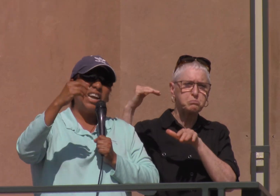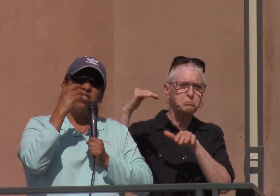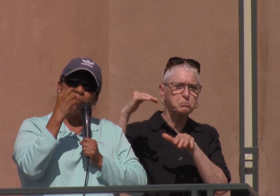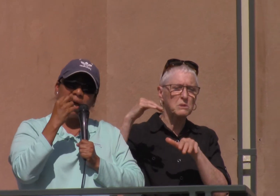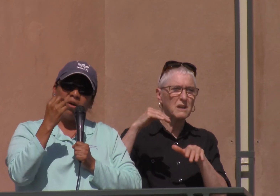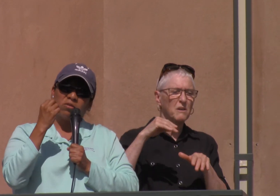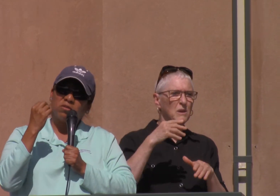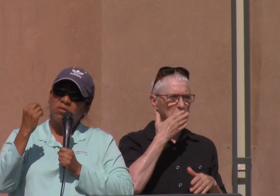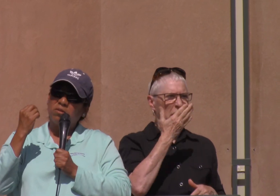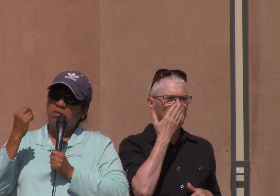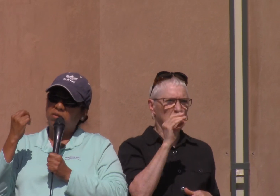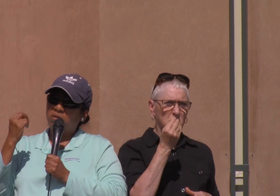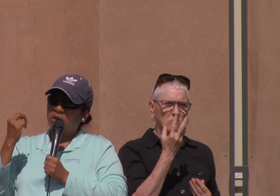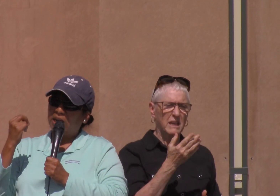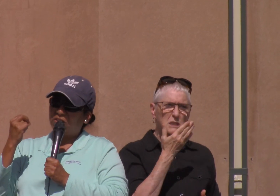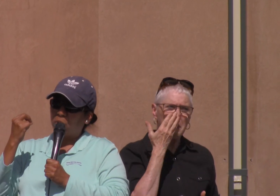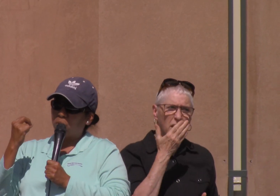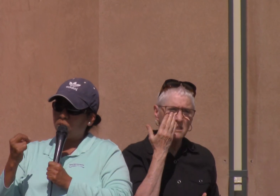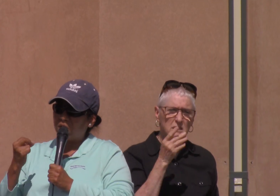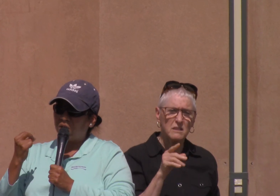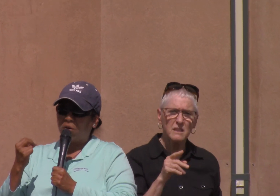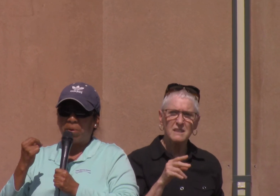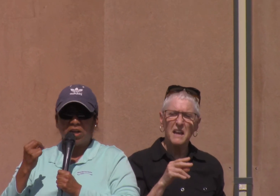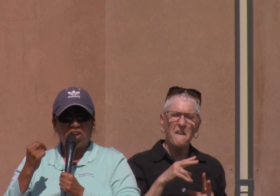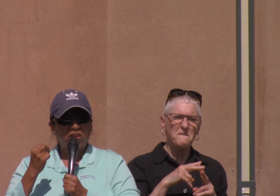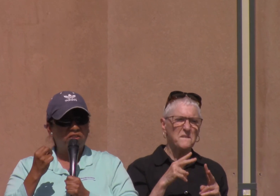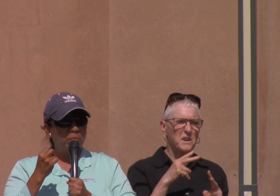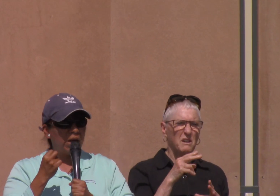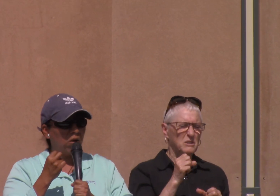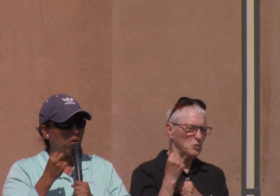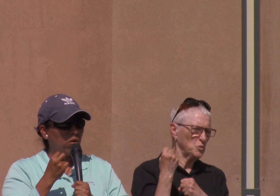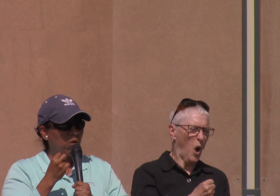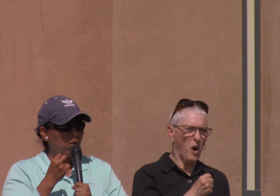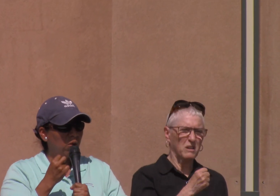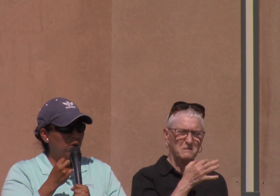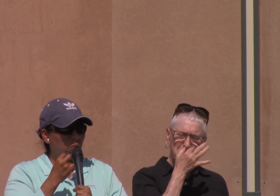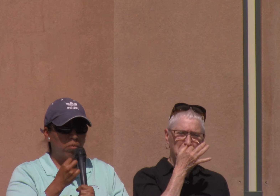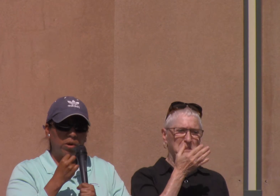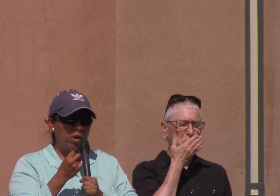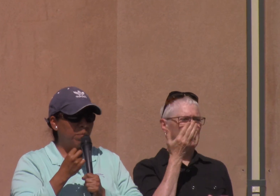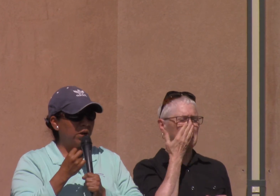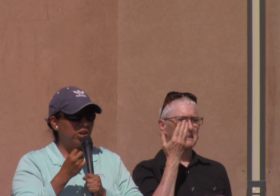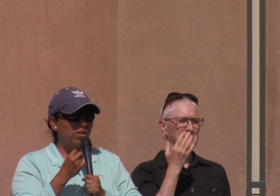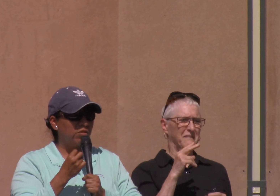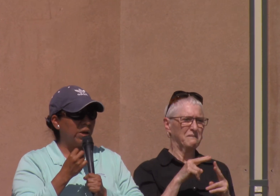see it smells. It's a real pungent smell.